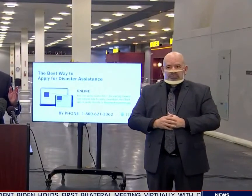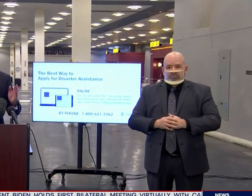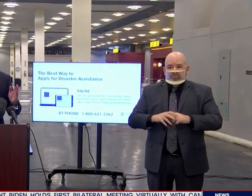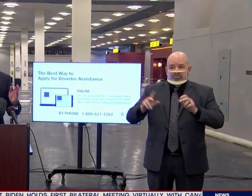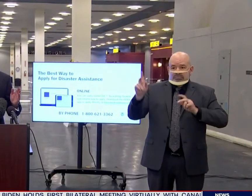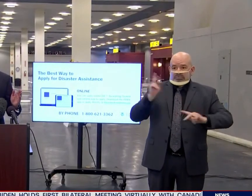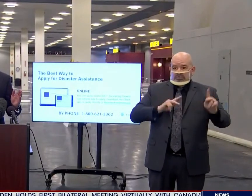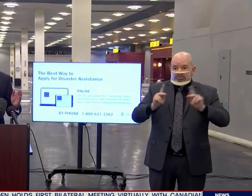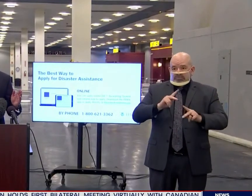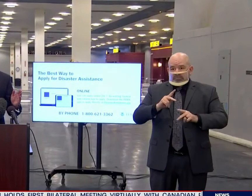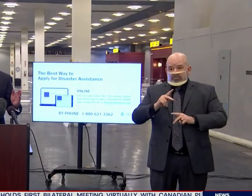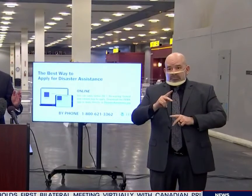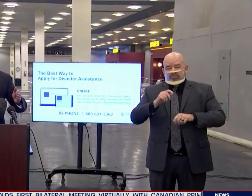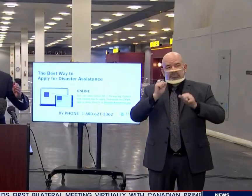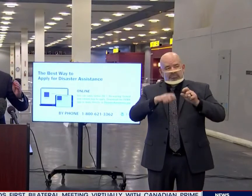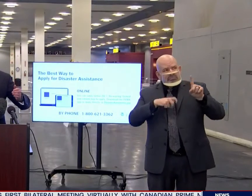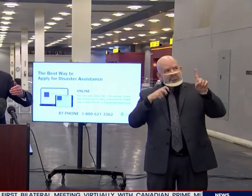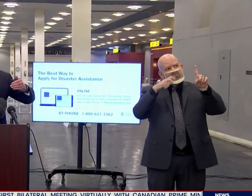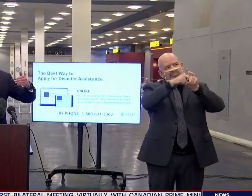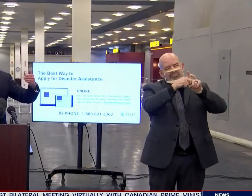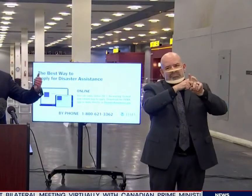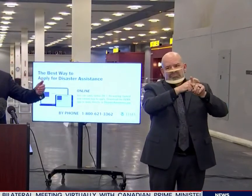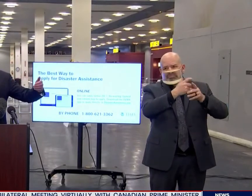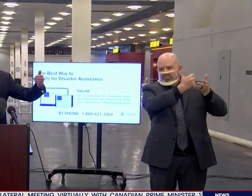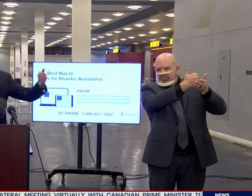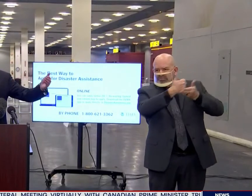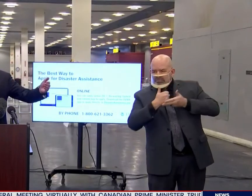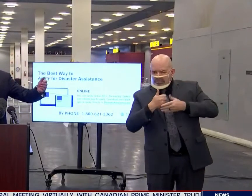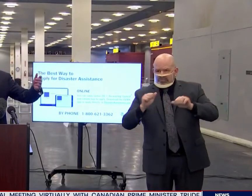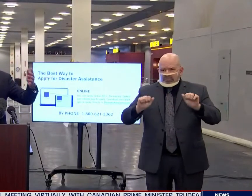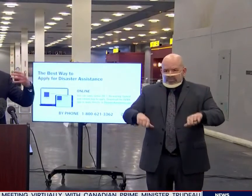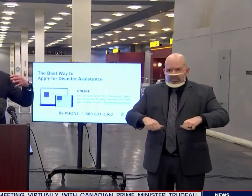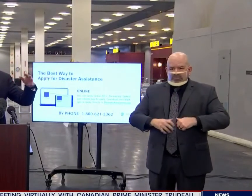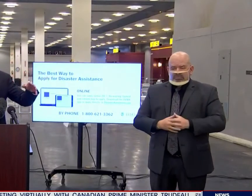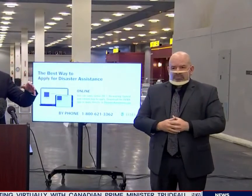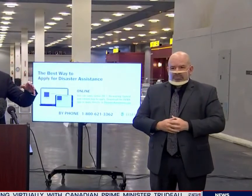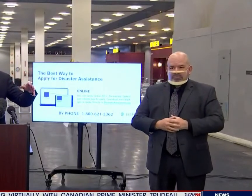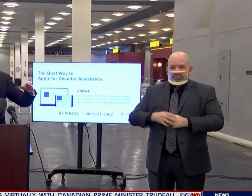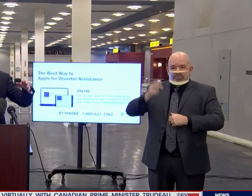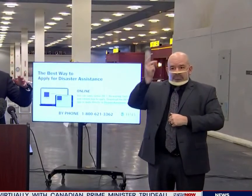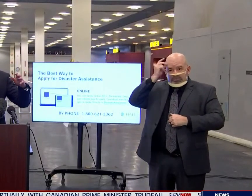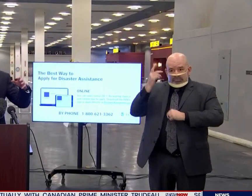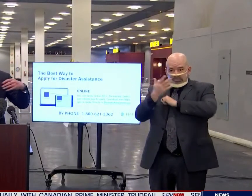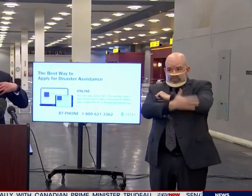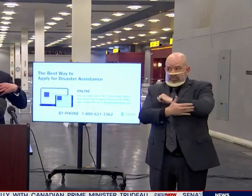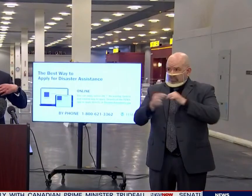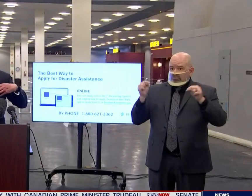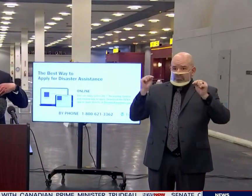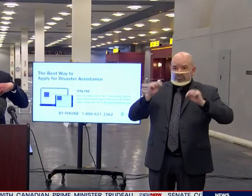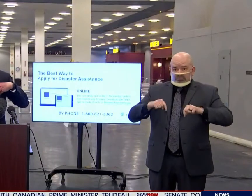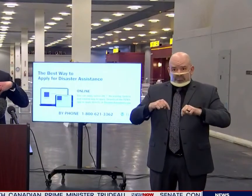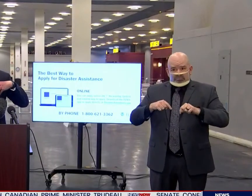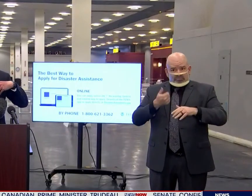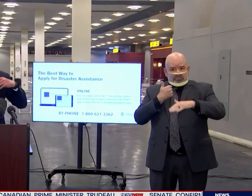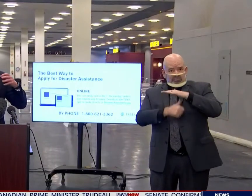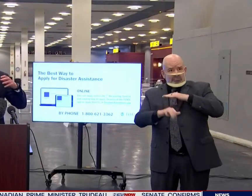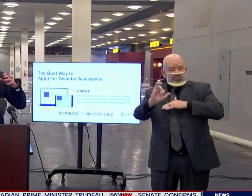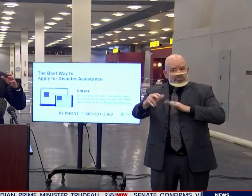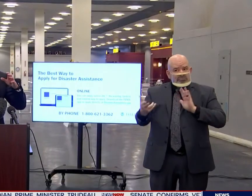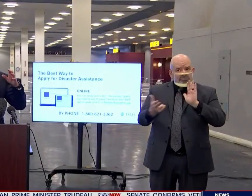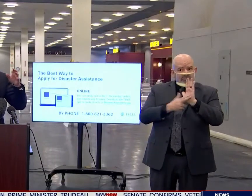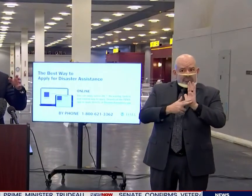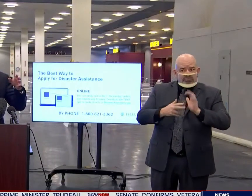everyone in Dallas County. Uh, other counties will continue to be added. If you're in a viewing area and your county has yet